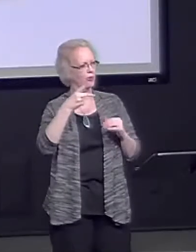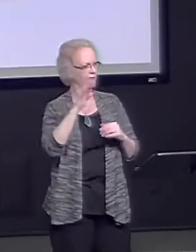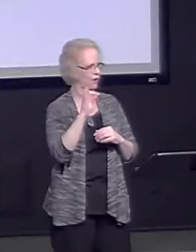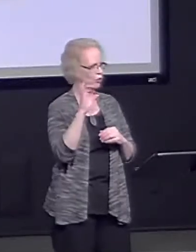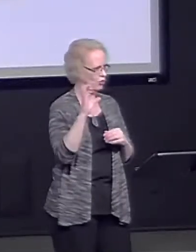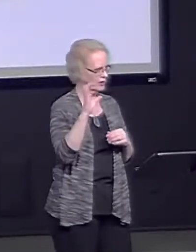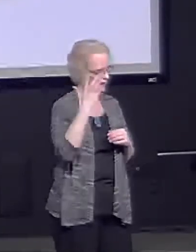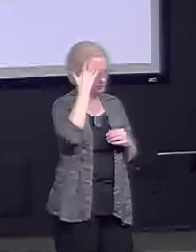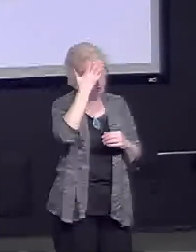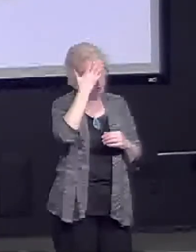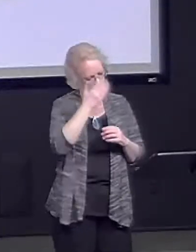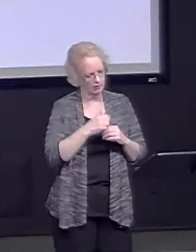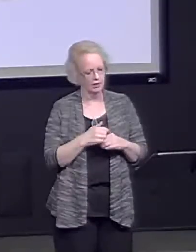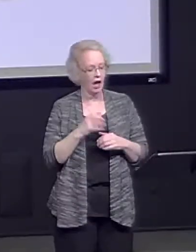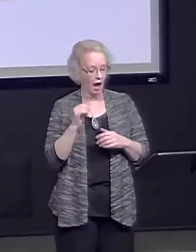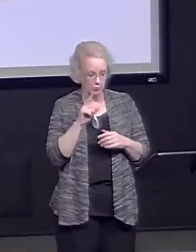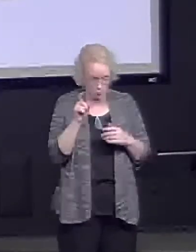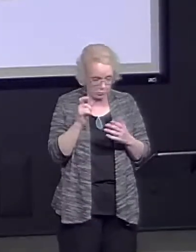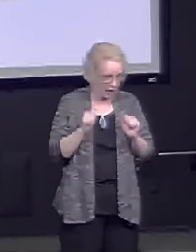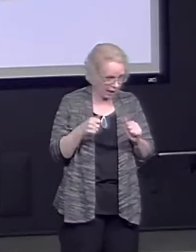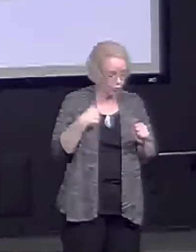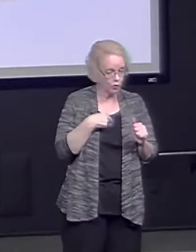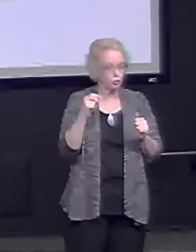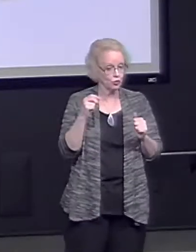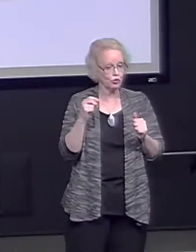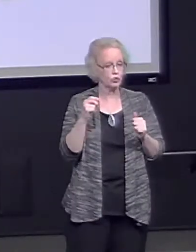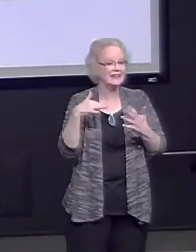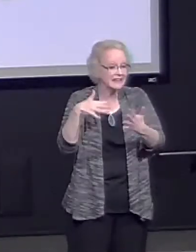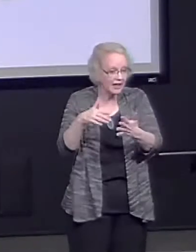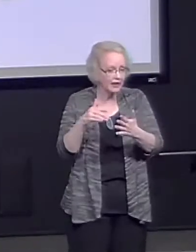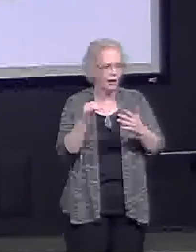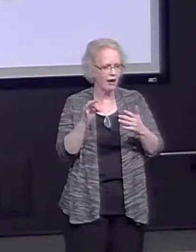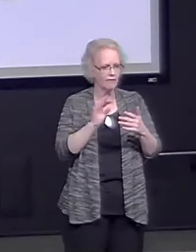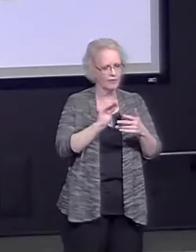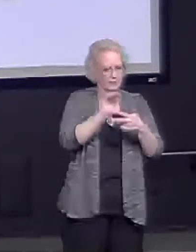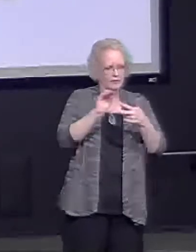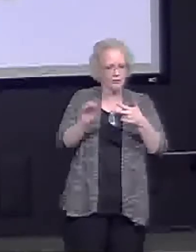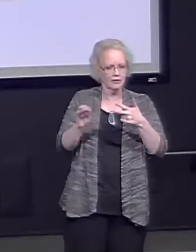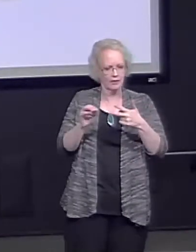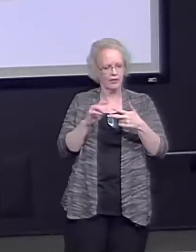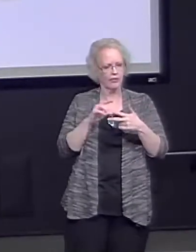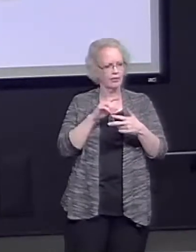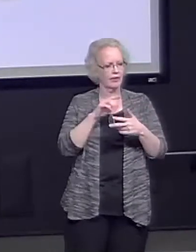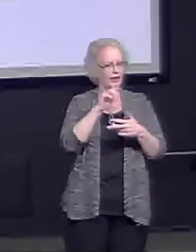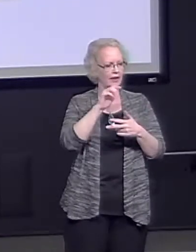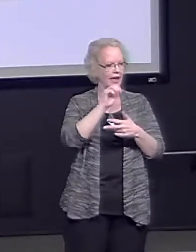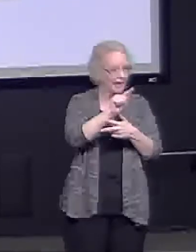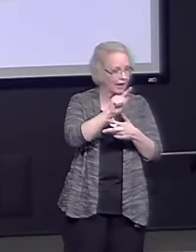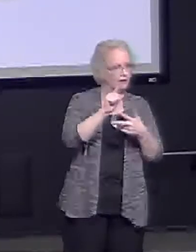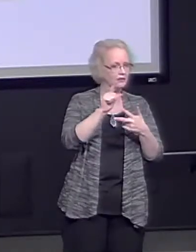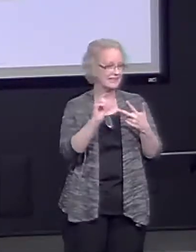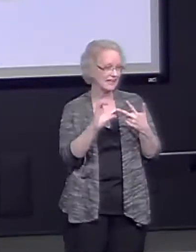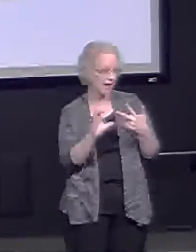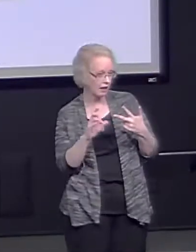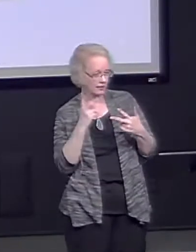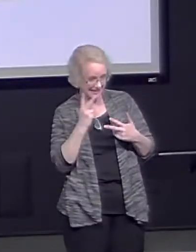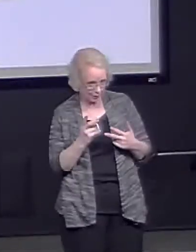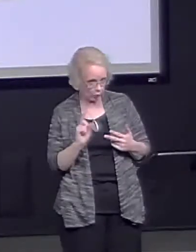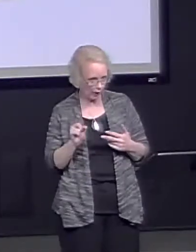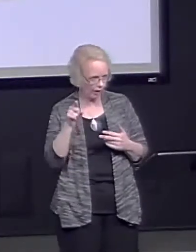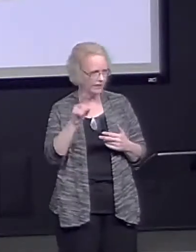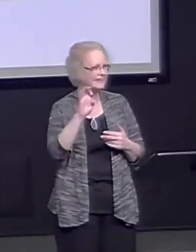where we inject tracers into those two areas that we just had identified, AL and CL, and see where these cells